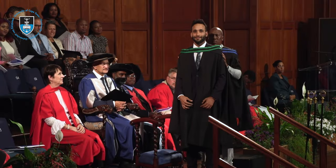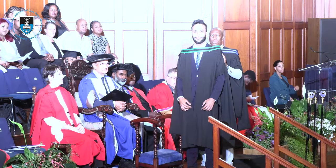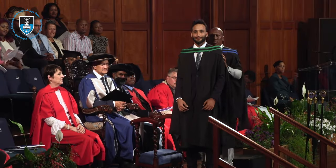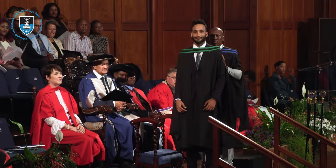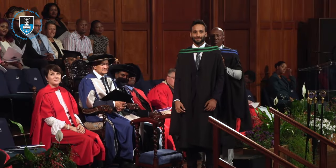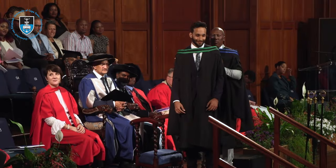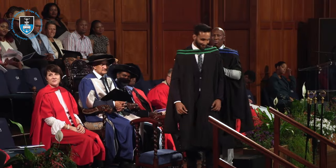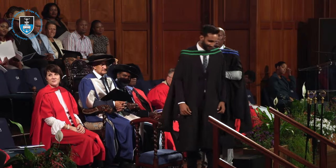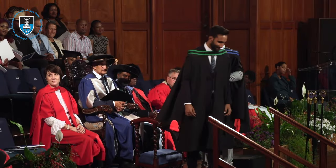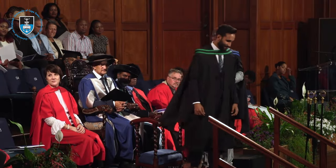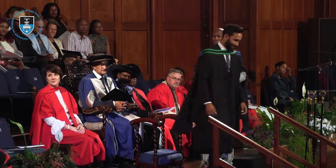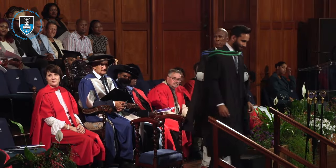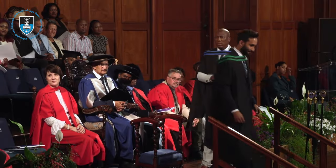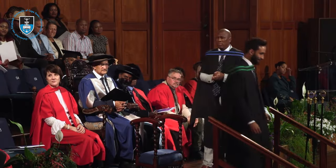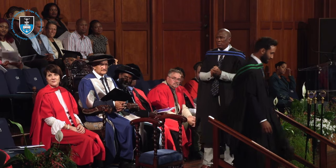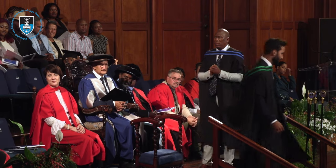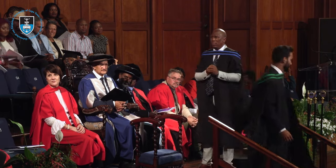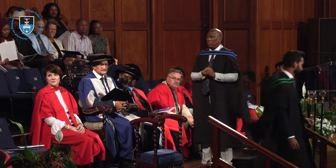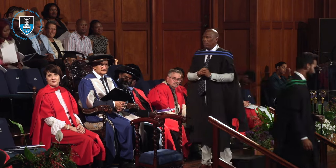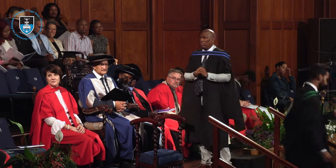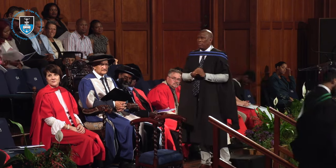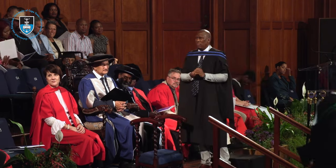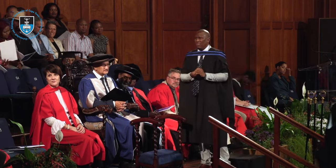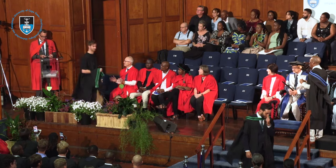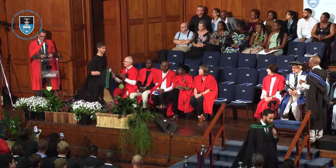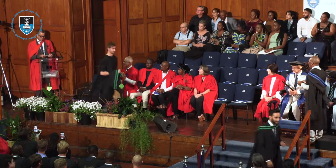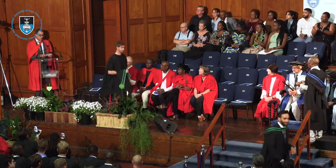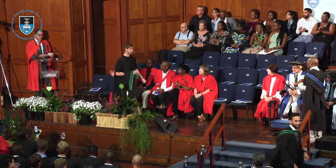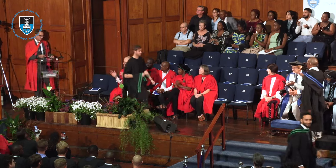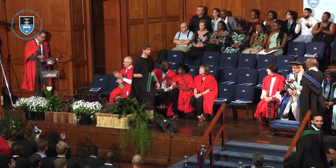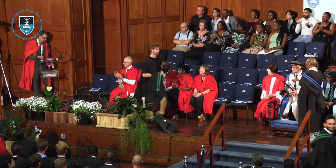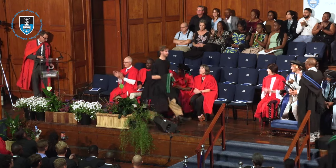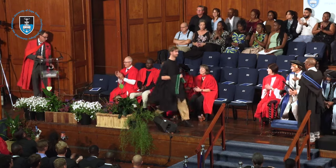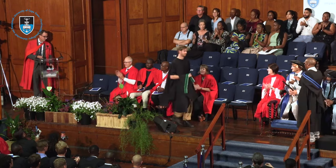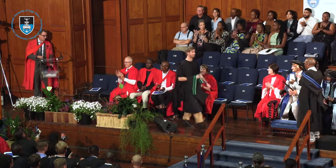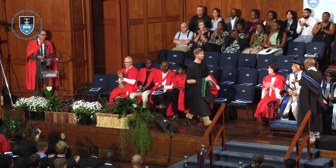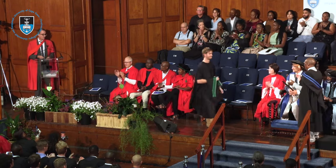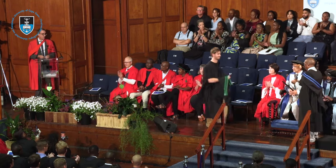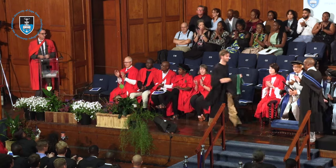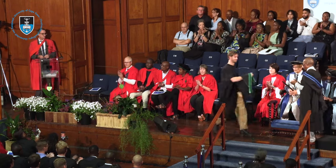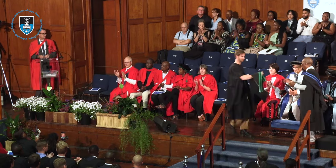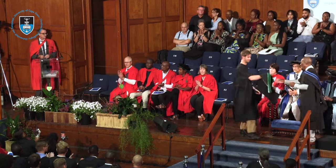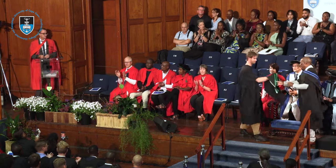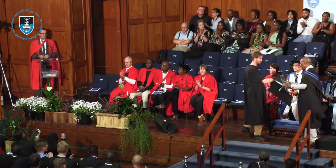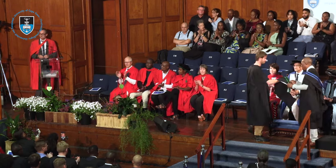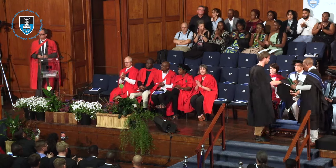For a Bachelor of Architectural Studies, Honors, David Johannes Rousseau.